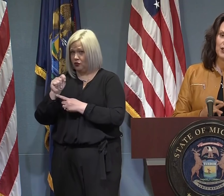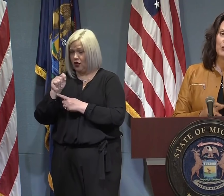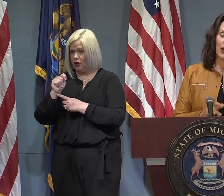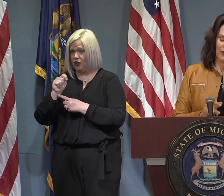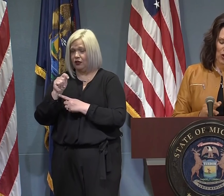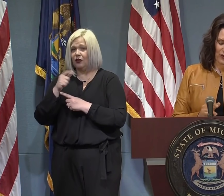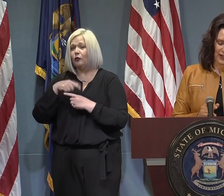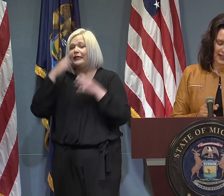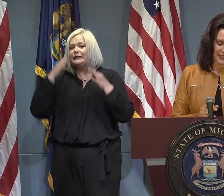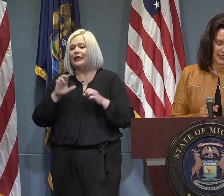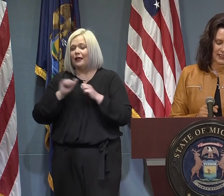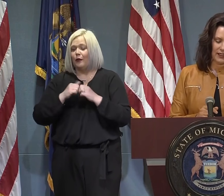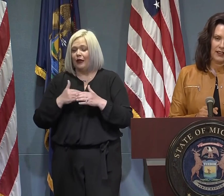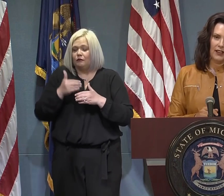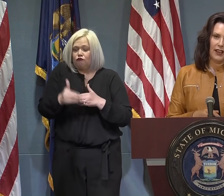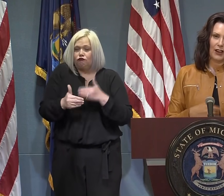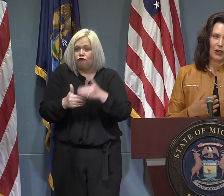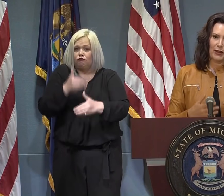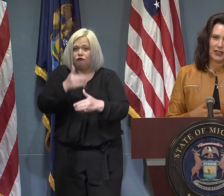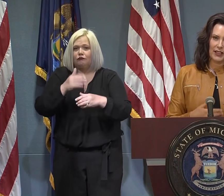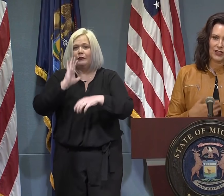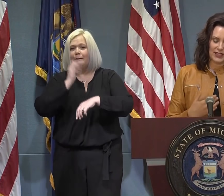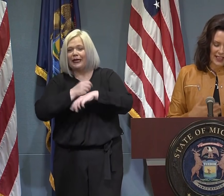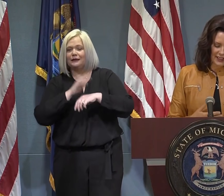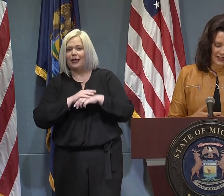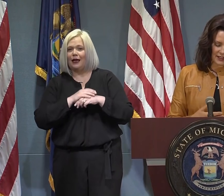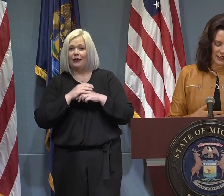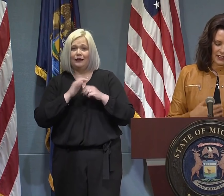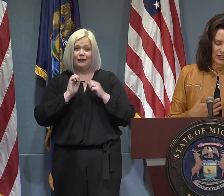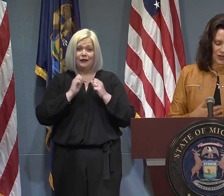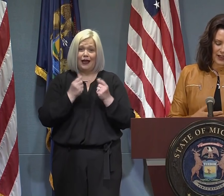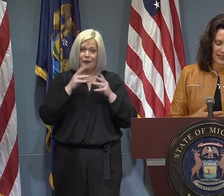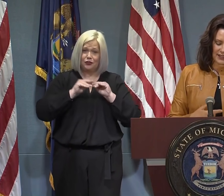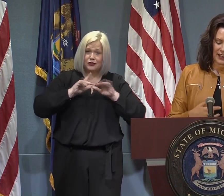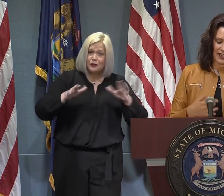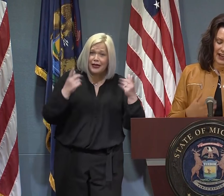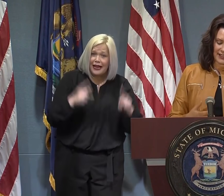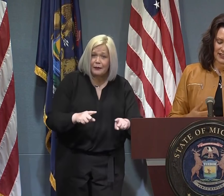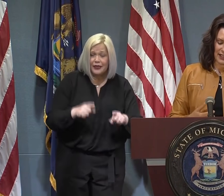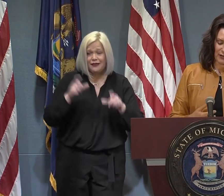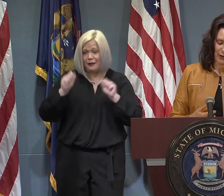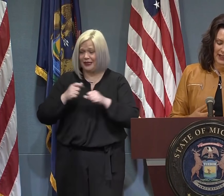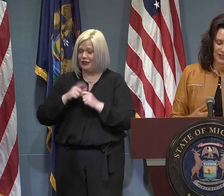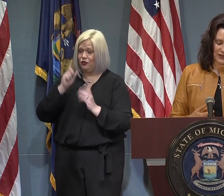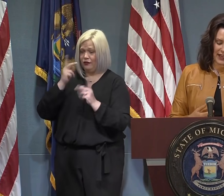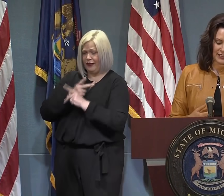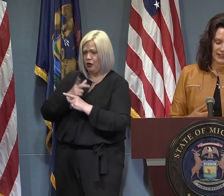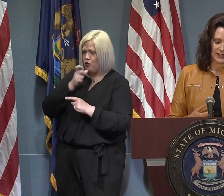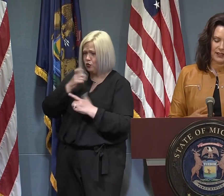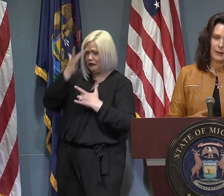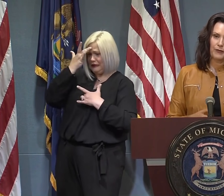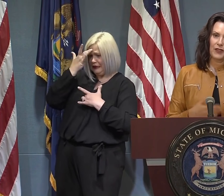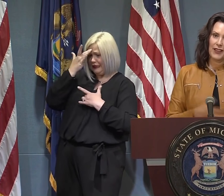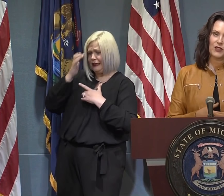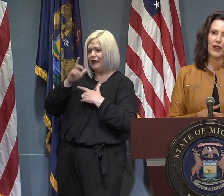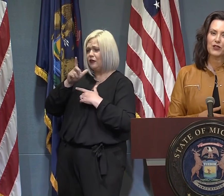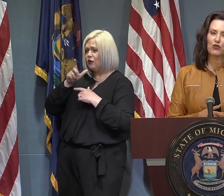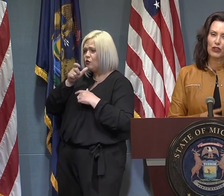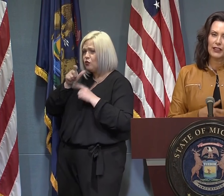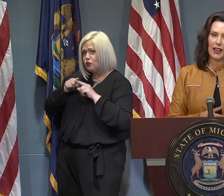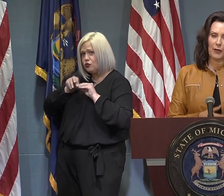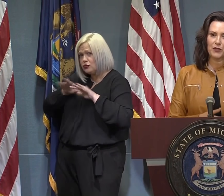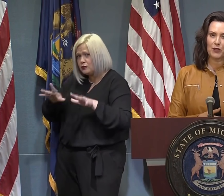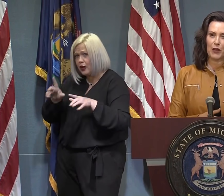relating to the spread of COVID-19 and our ability to detect it, trace, and isolate positive cases. And that's why